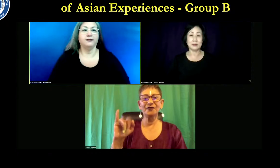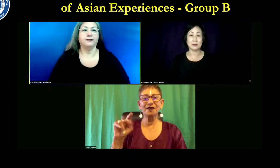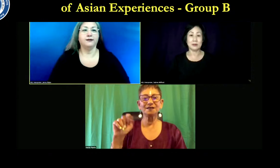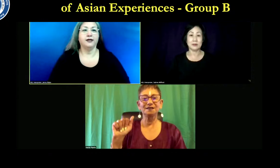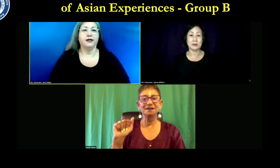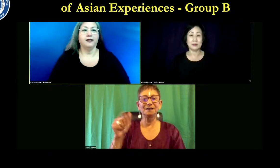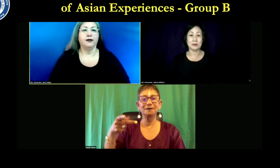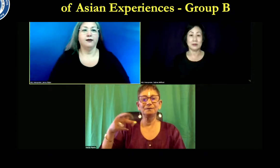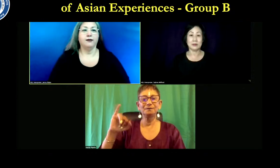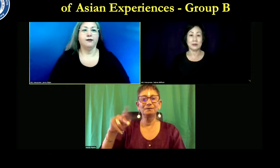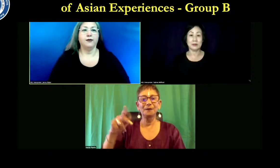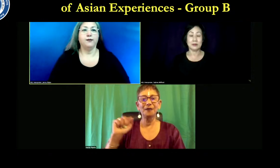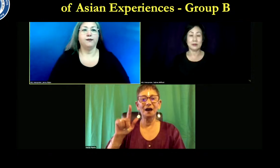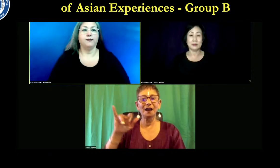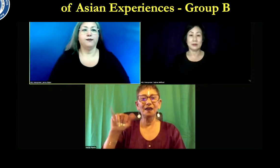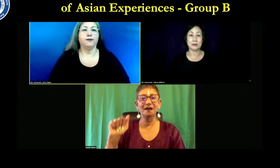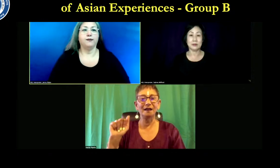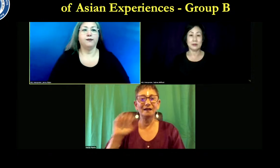Kavita